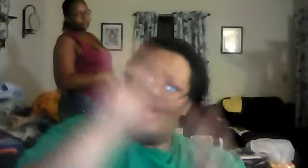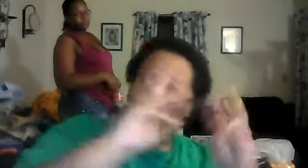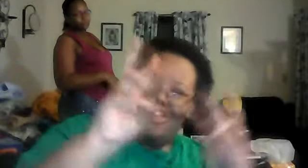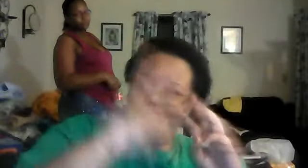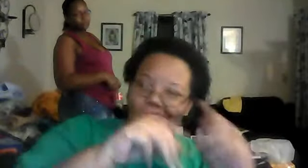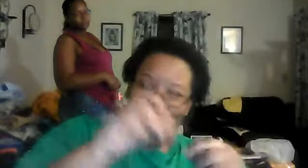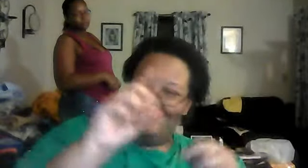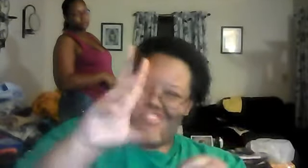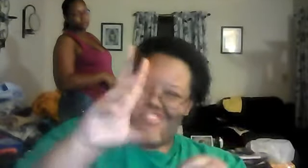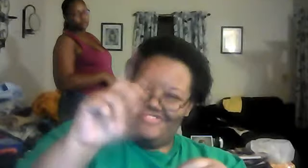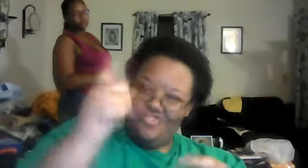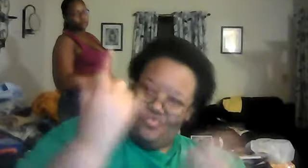first.